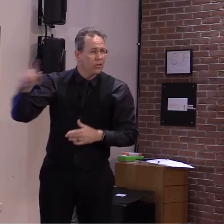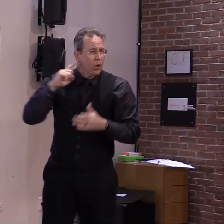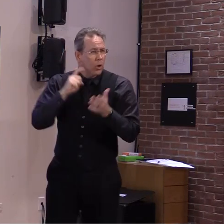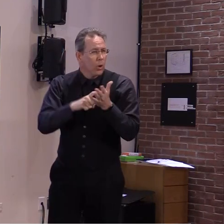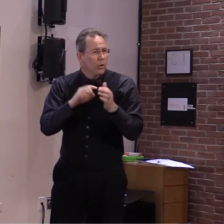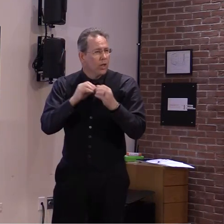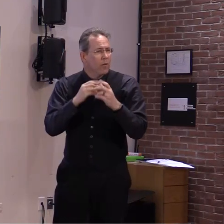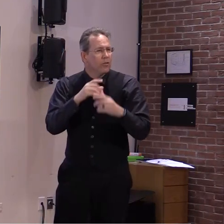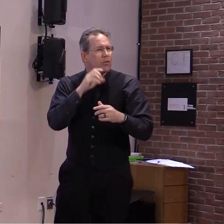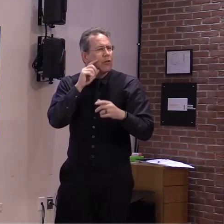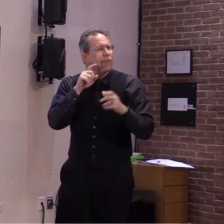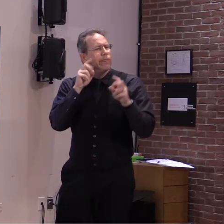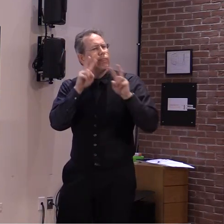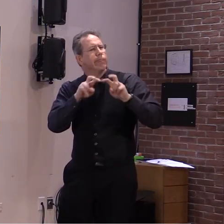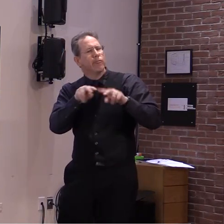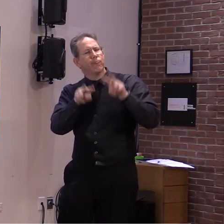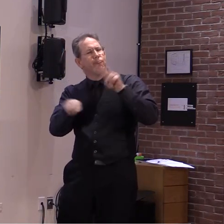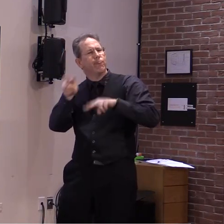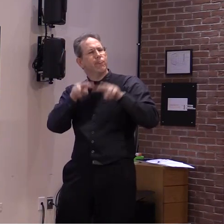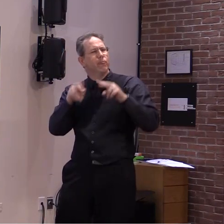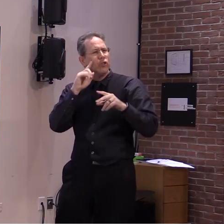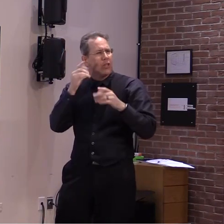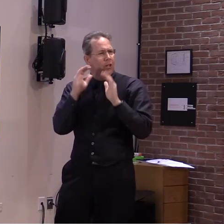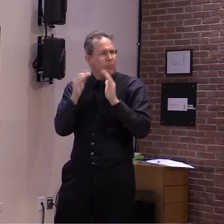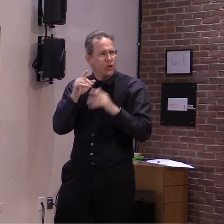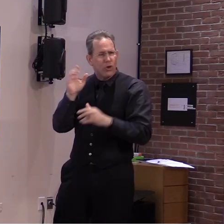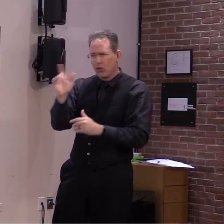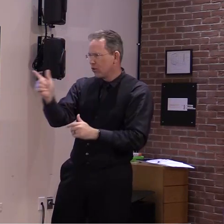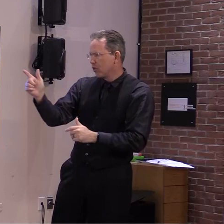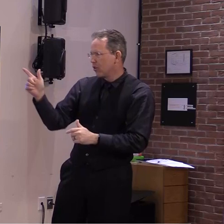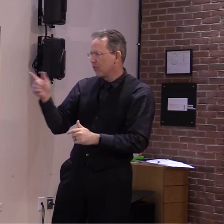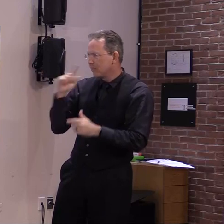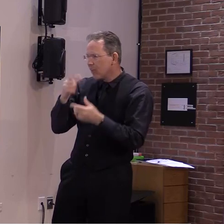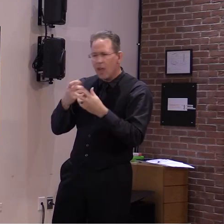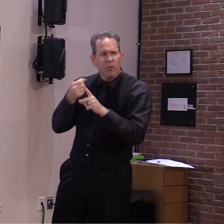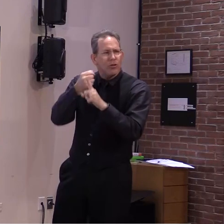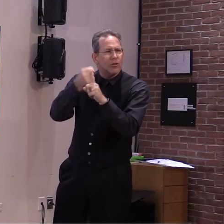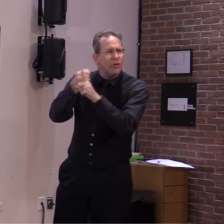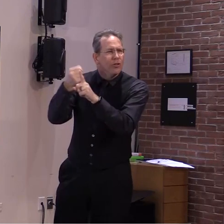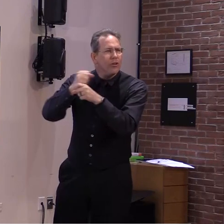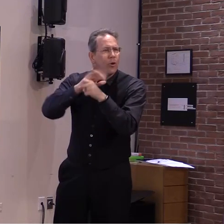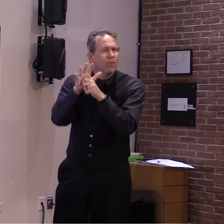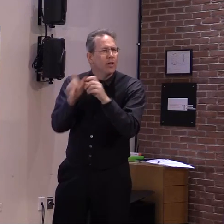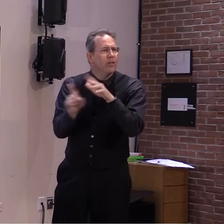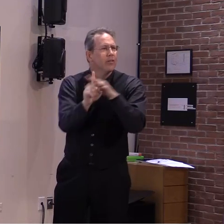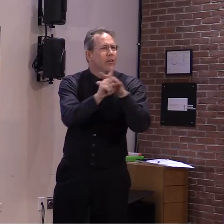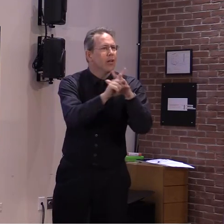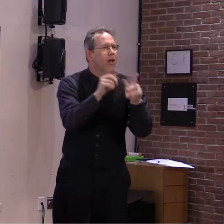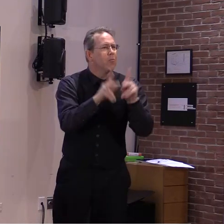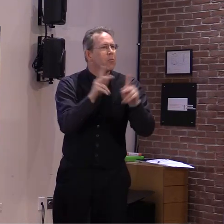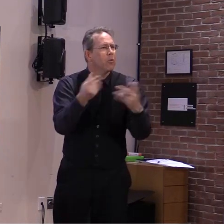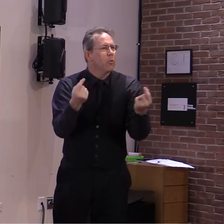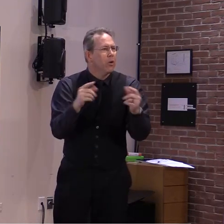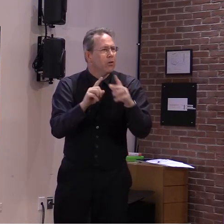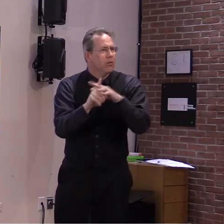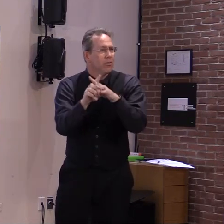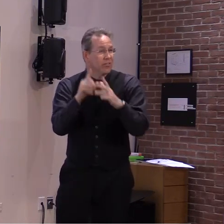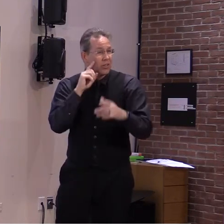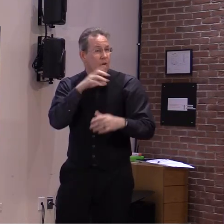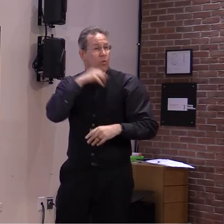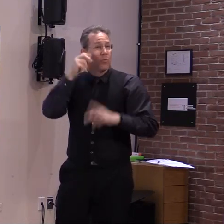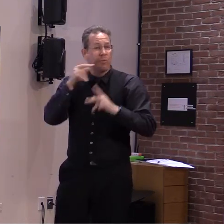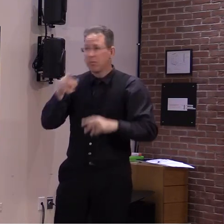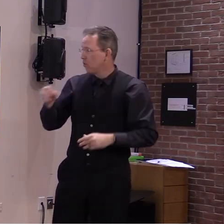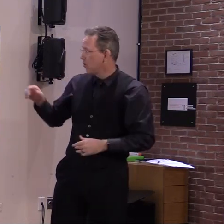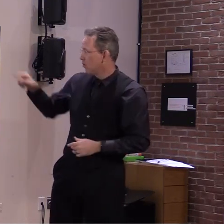relative risk that COVID-19 presents with Vermont data through the end of March. So we talk a lot about the